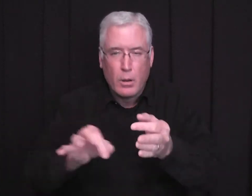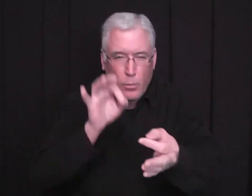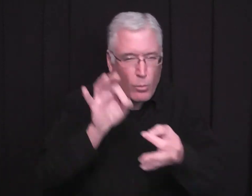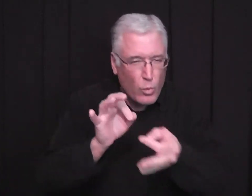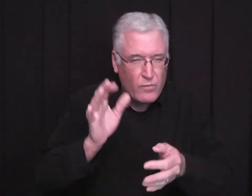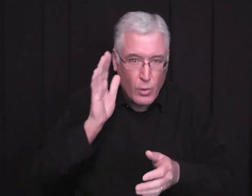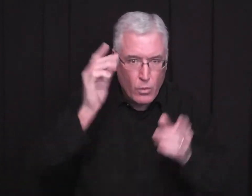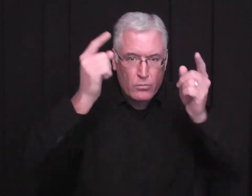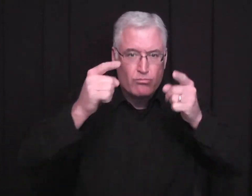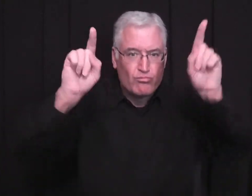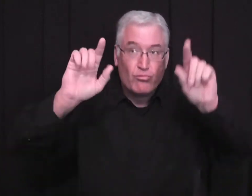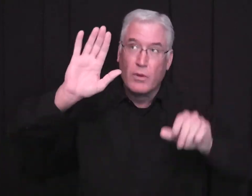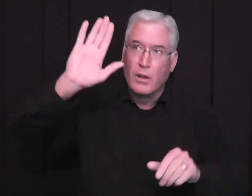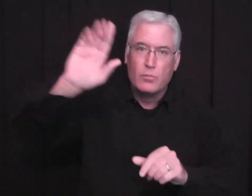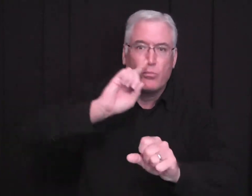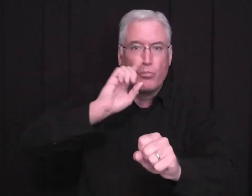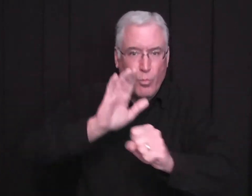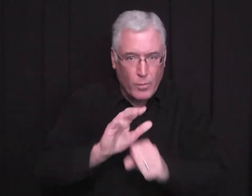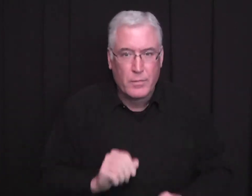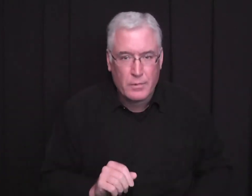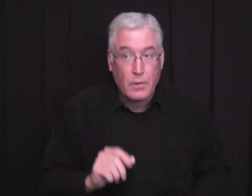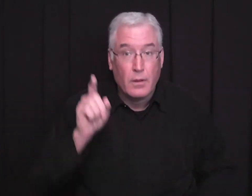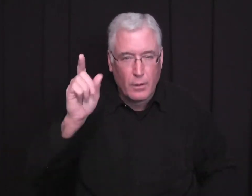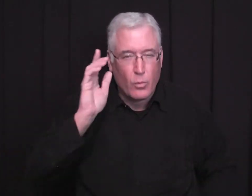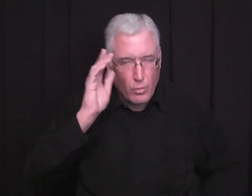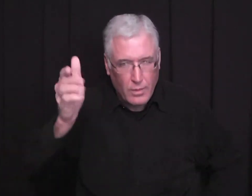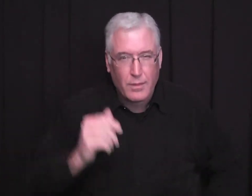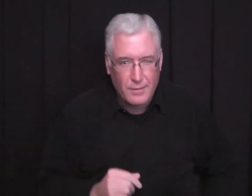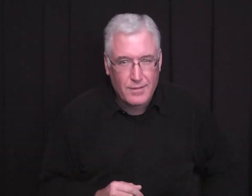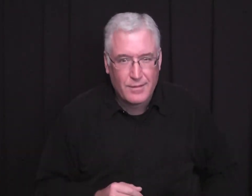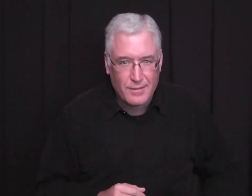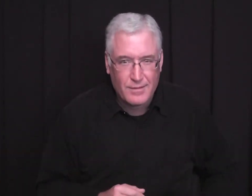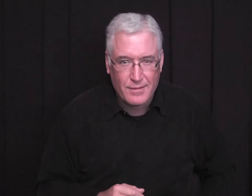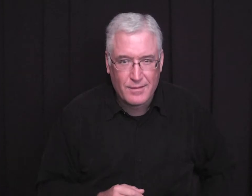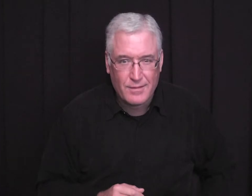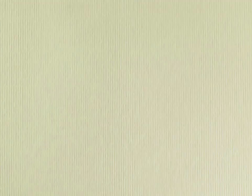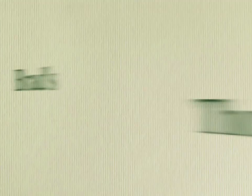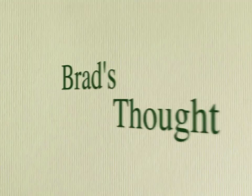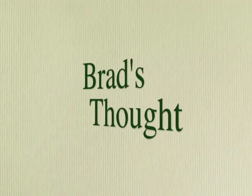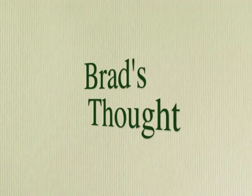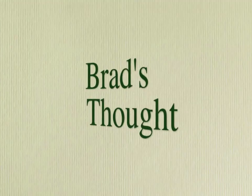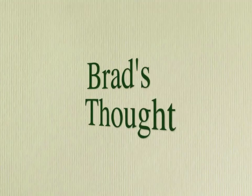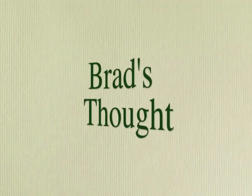is always God Himself to us, and He will always accomplish His purposes.